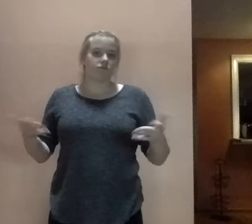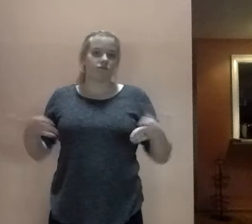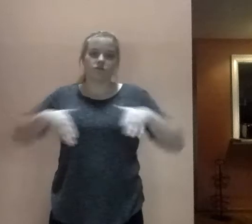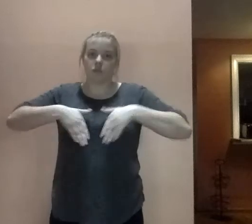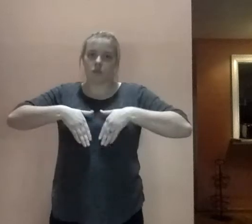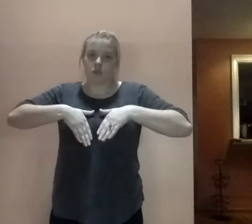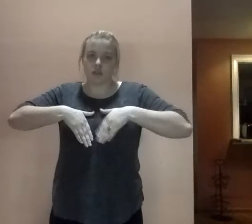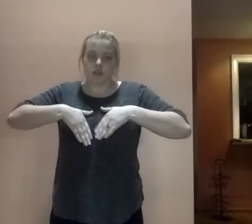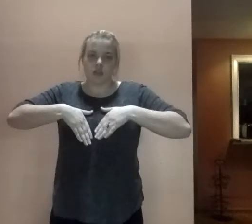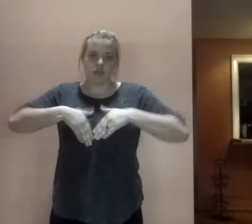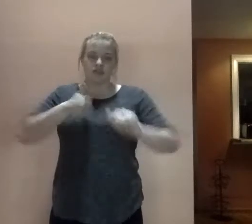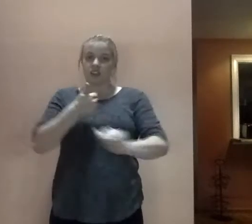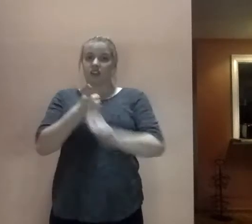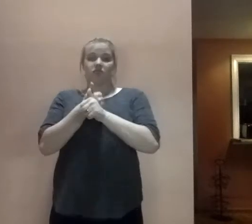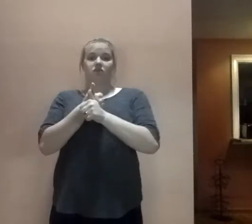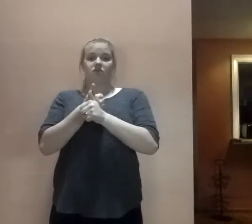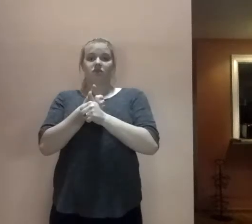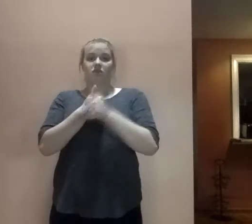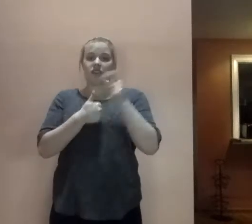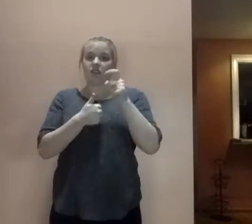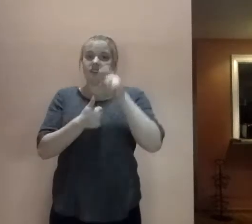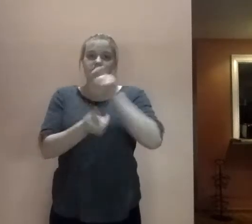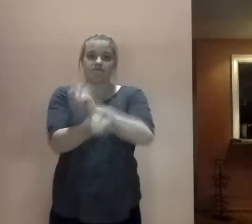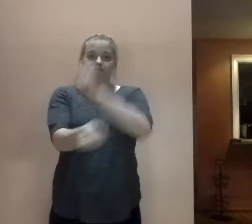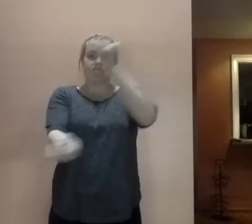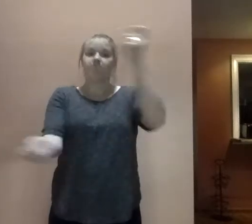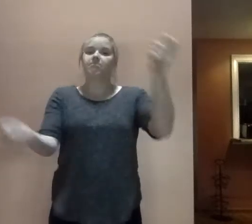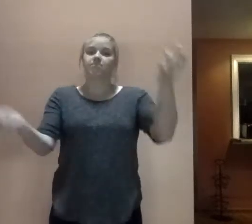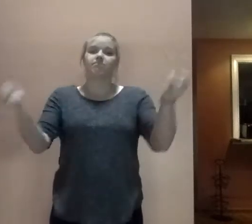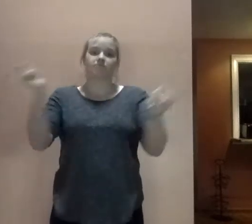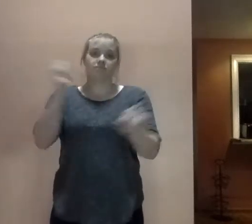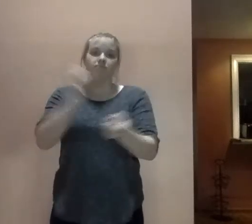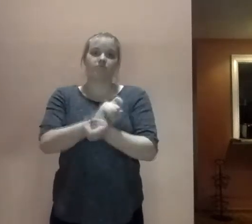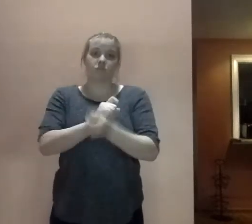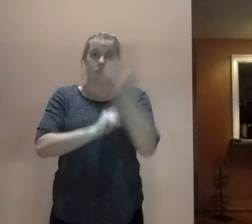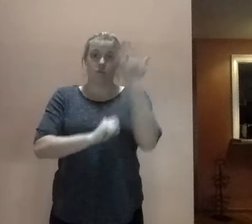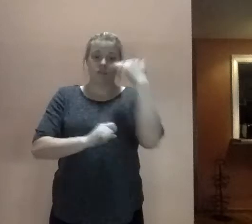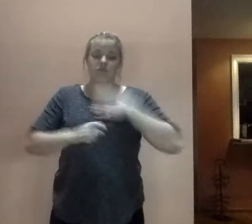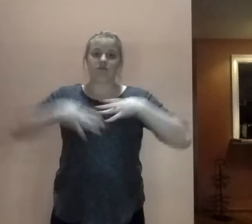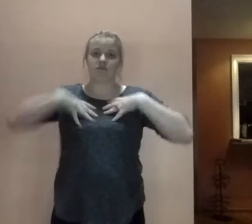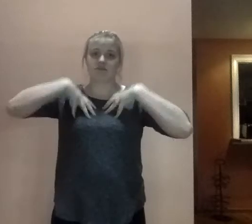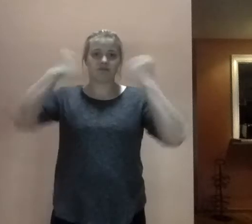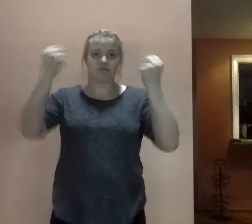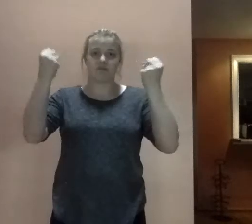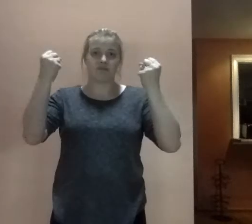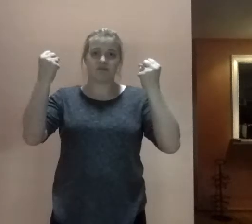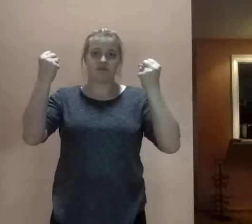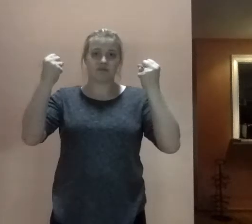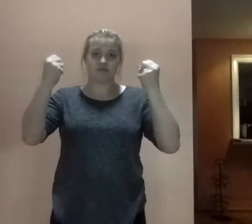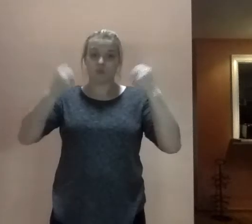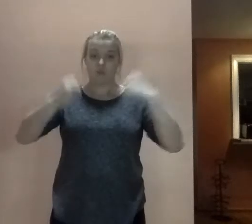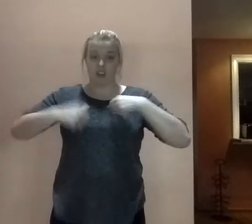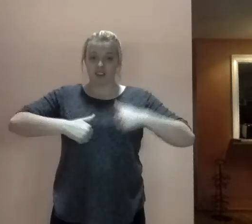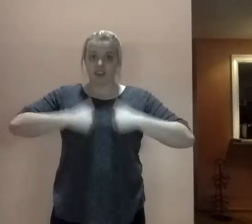And I know I need to make a change for my health, or else I'm not going to be here for my